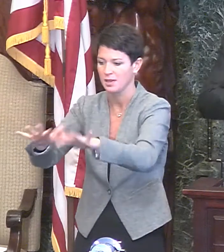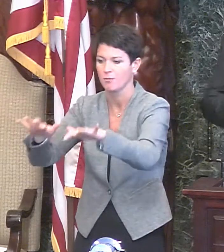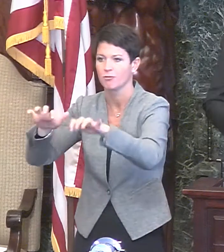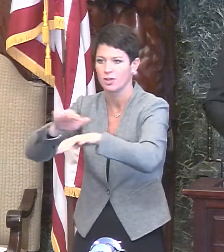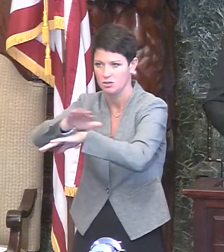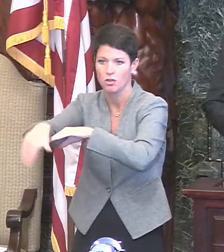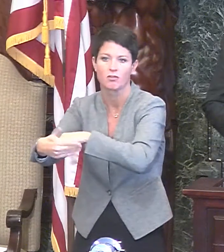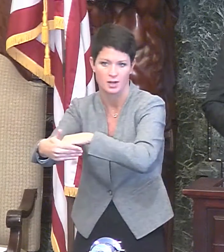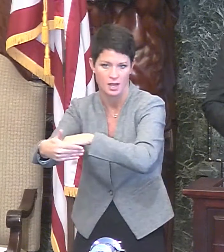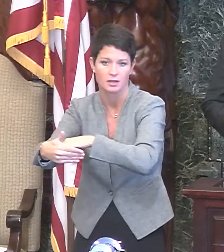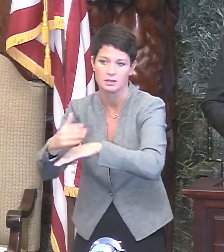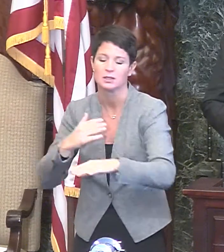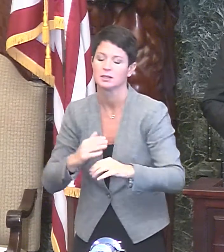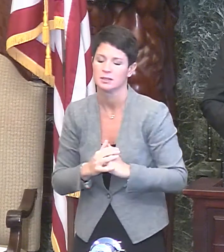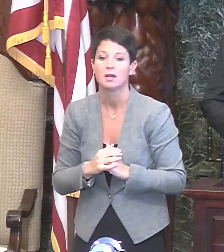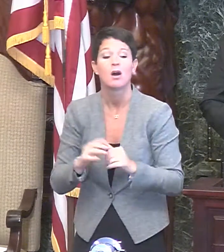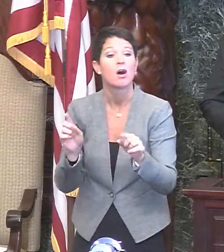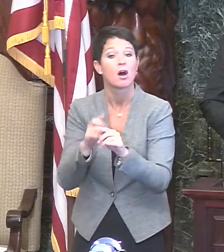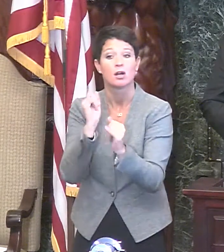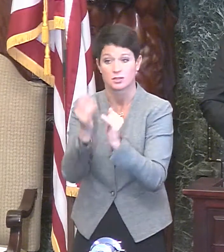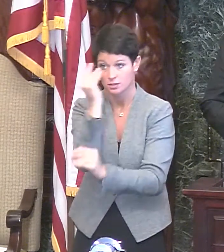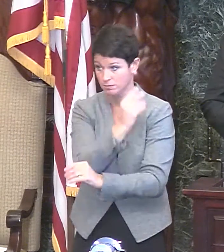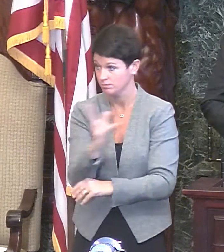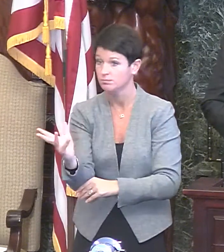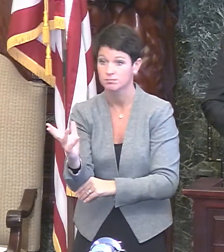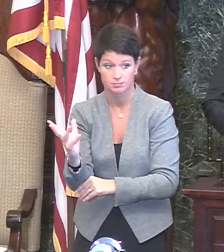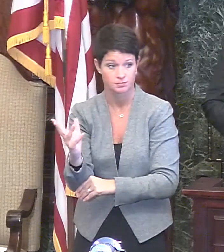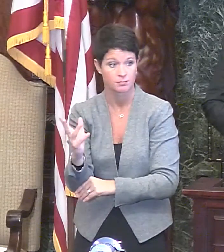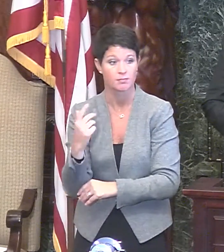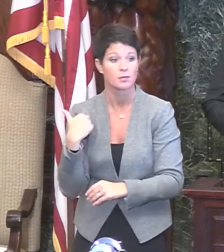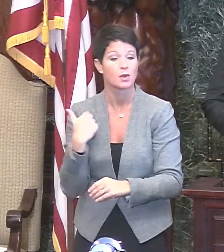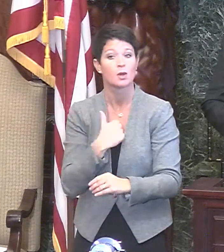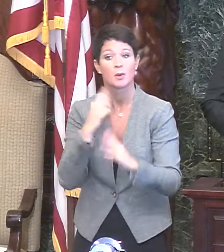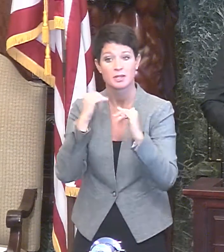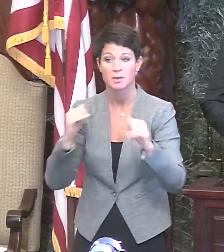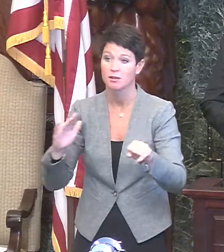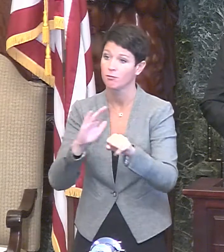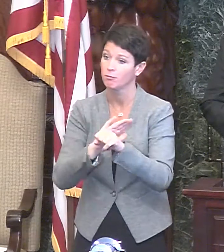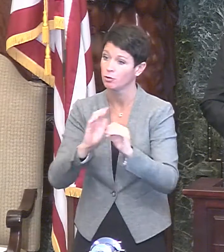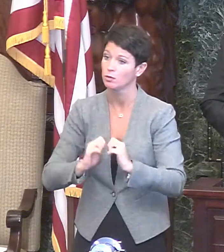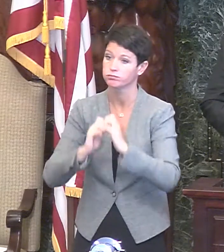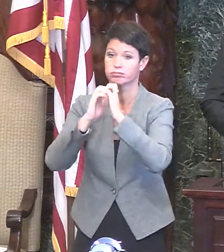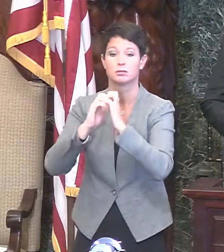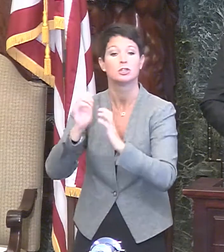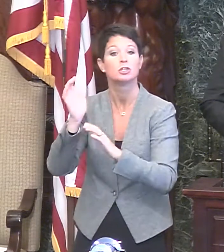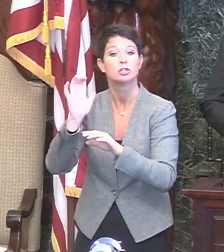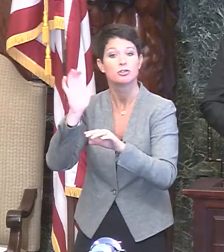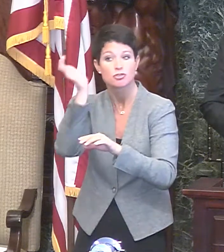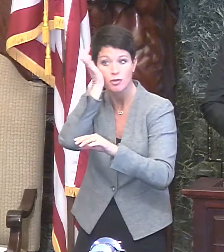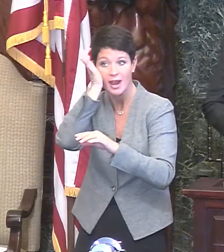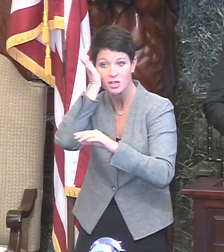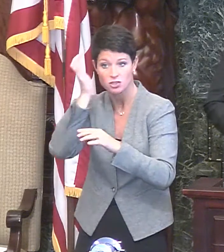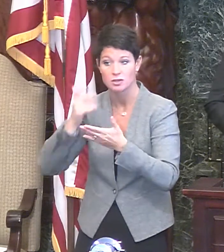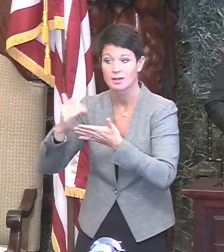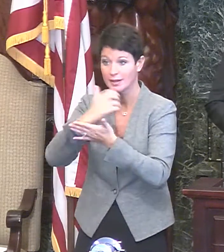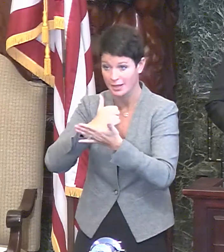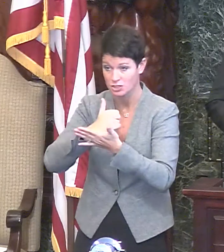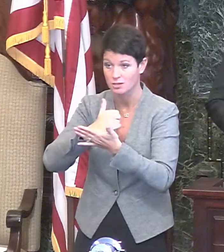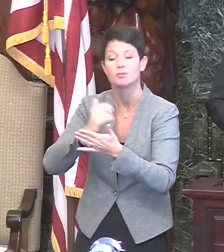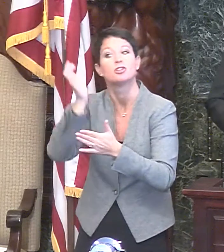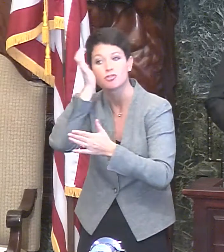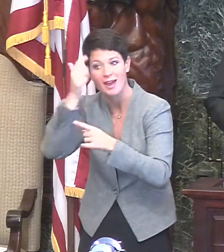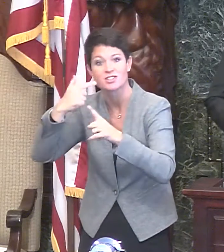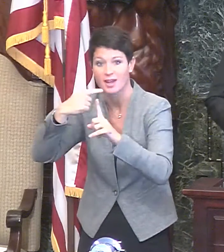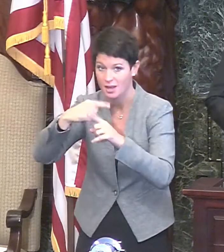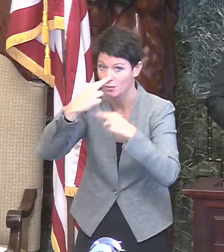freezing over. Finally, I'd like to add that we expect to resume trash collections, trash and